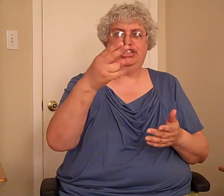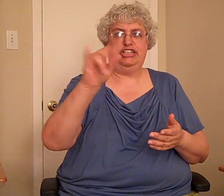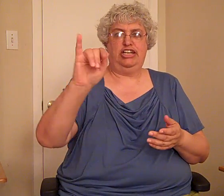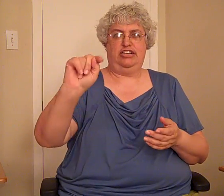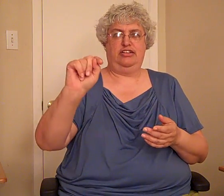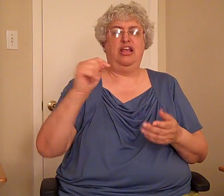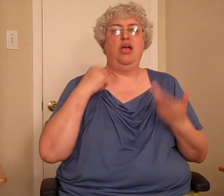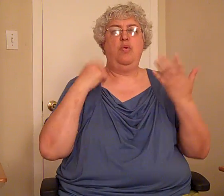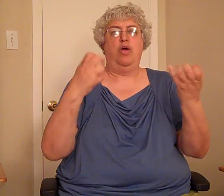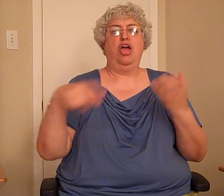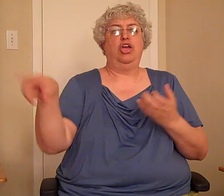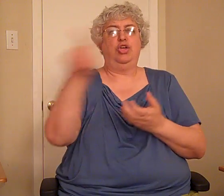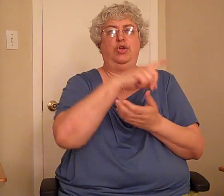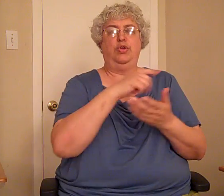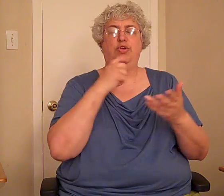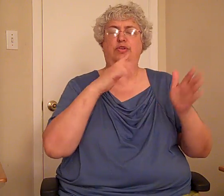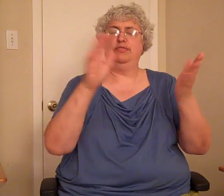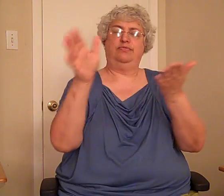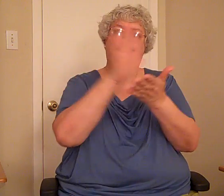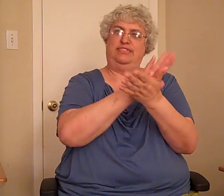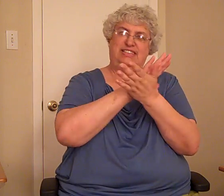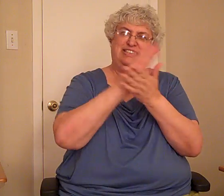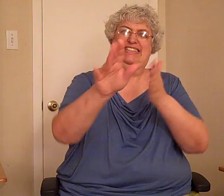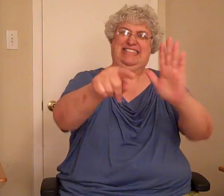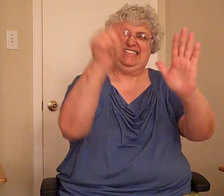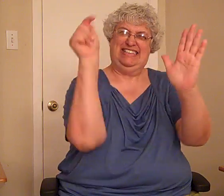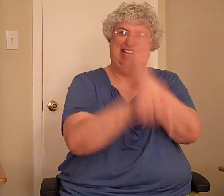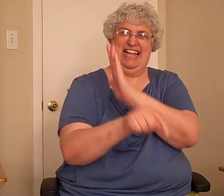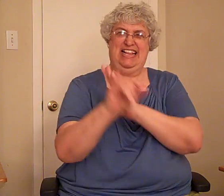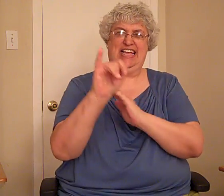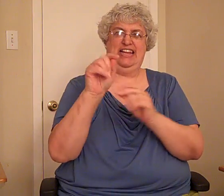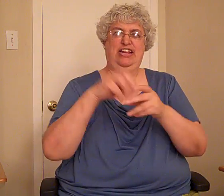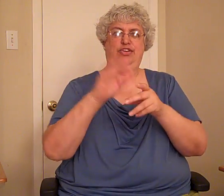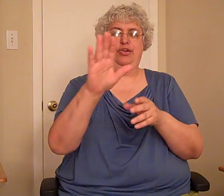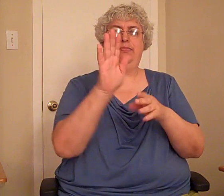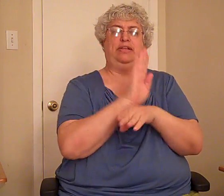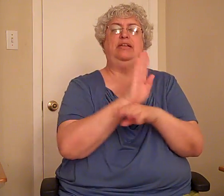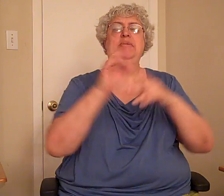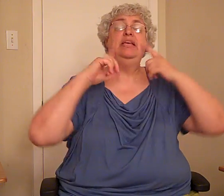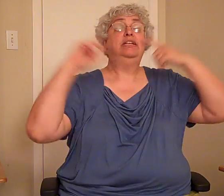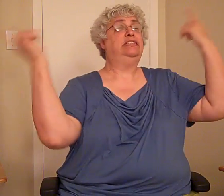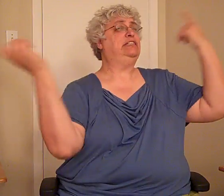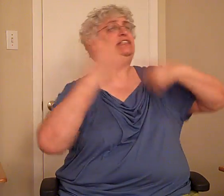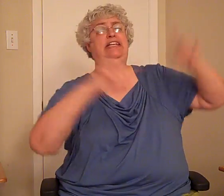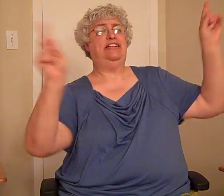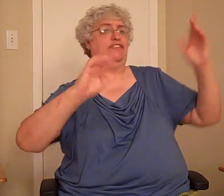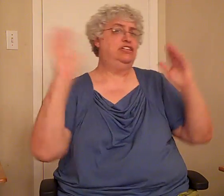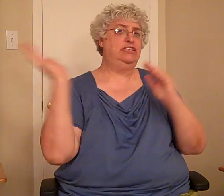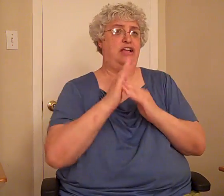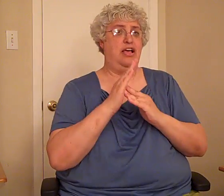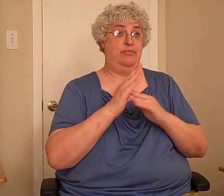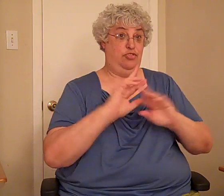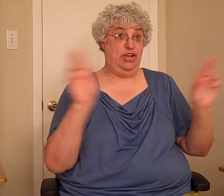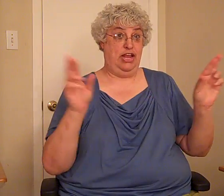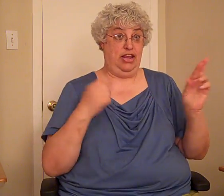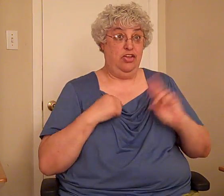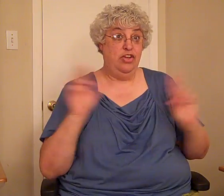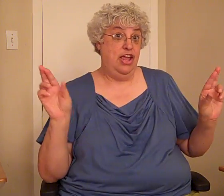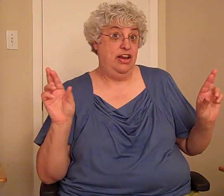guys to be in a position where you can flat kill it in your business. And this is it. Here we go. You ready? Good, because I am. The first thing